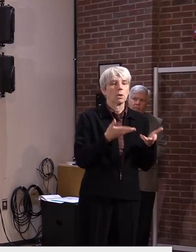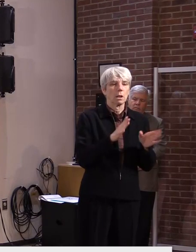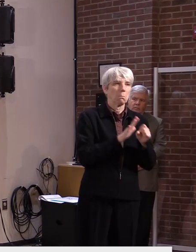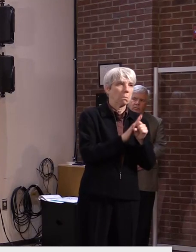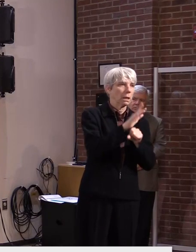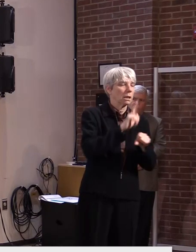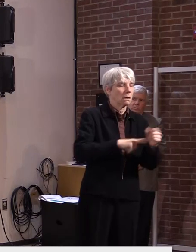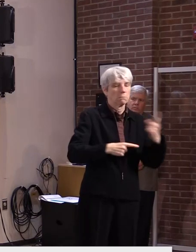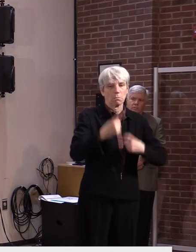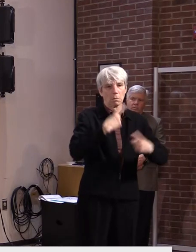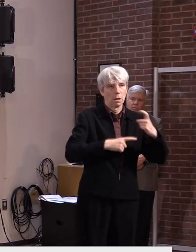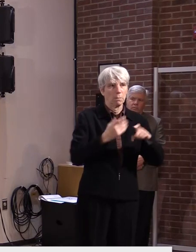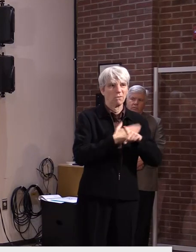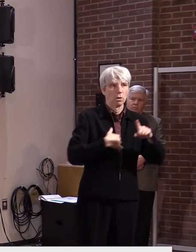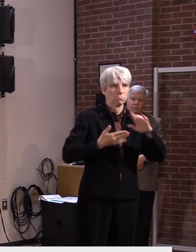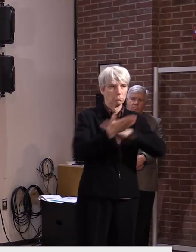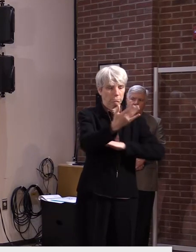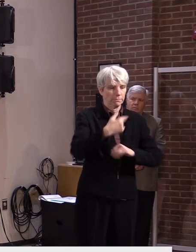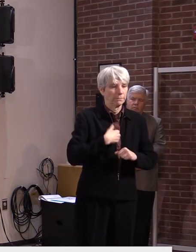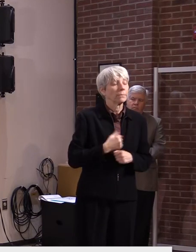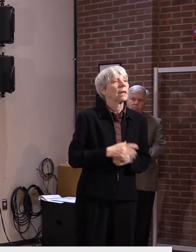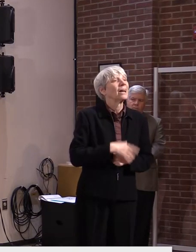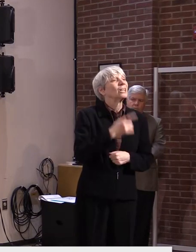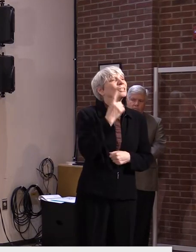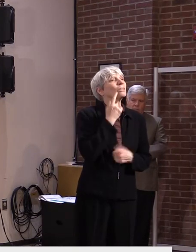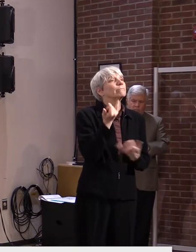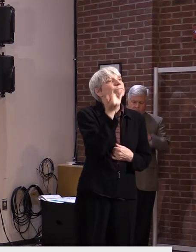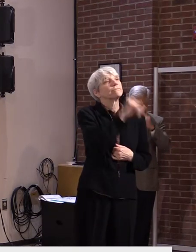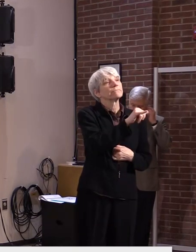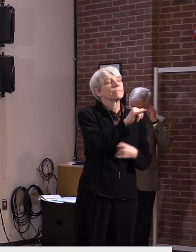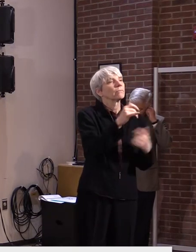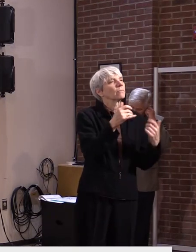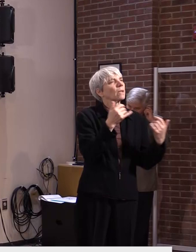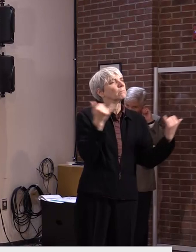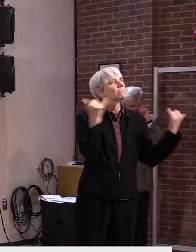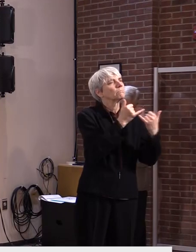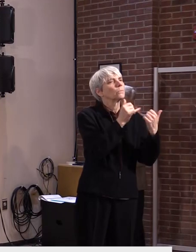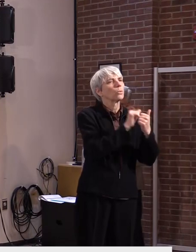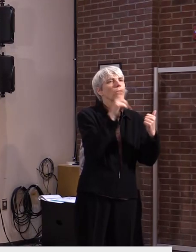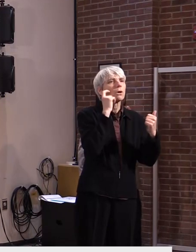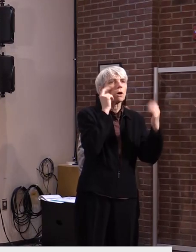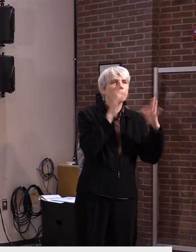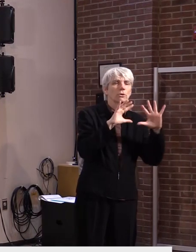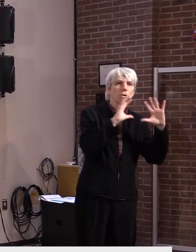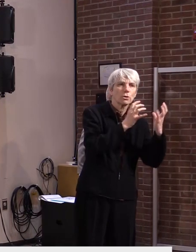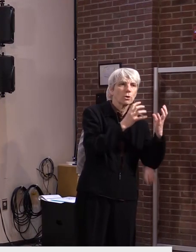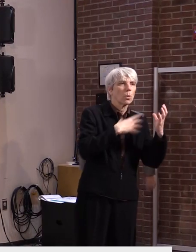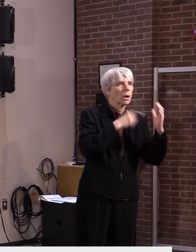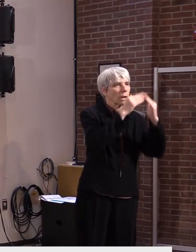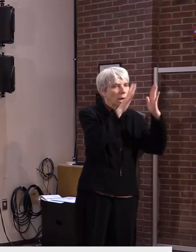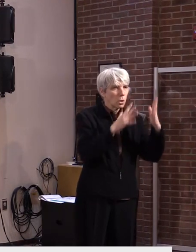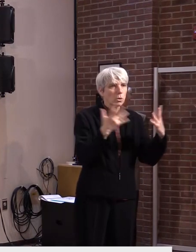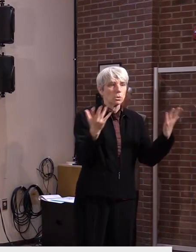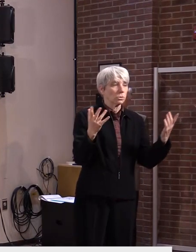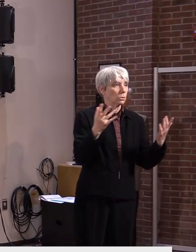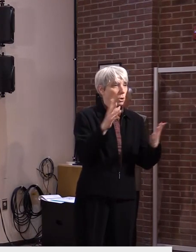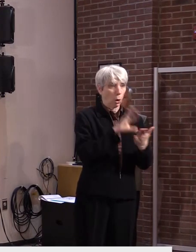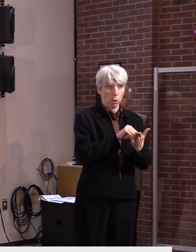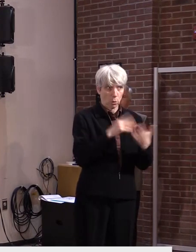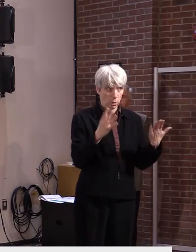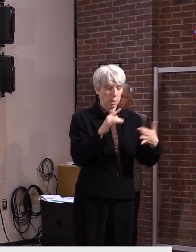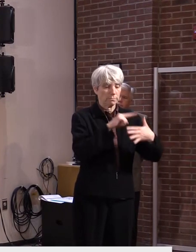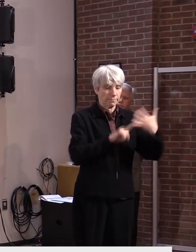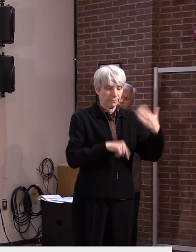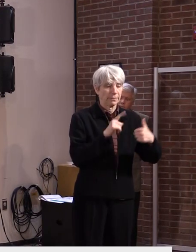go. I just got off our call with the White House and other governors, and here's what we heard.